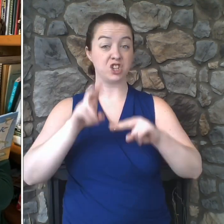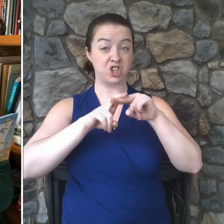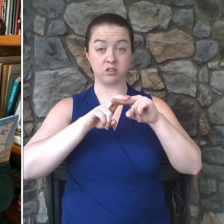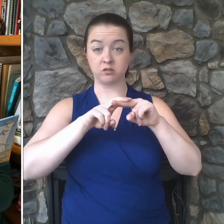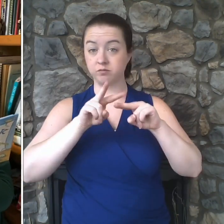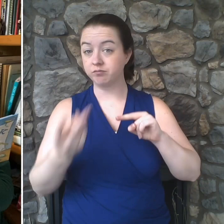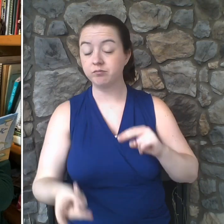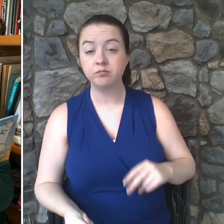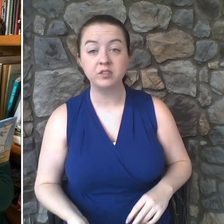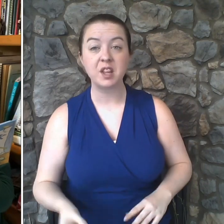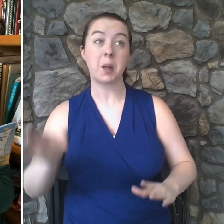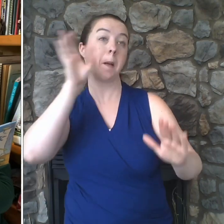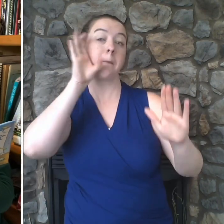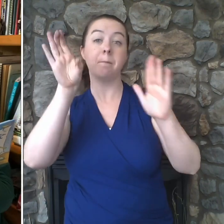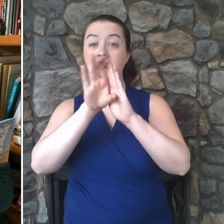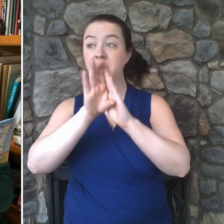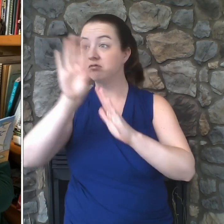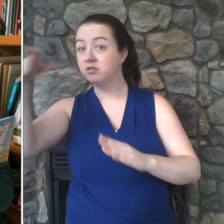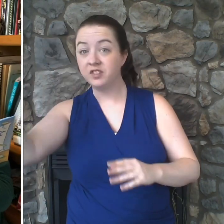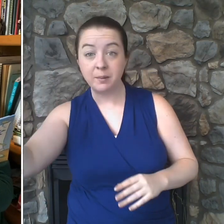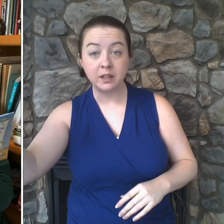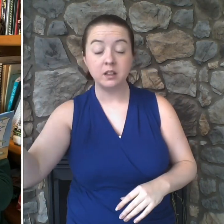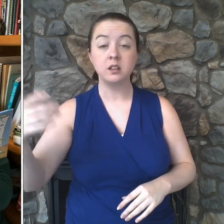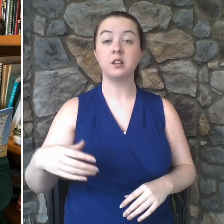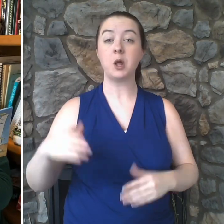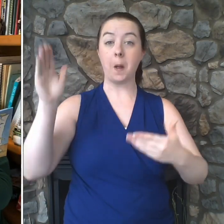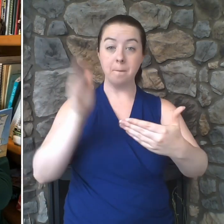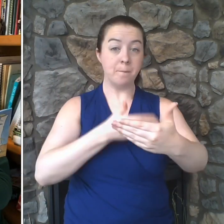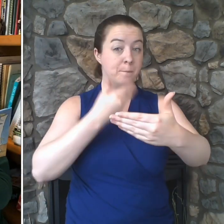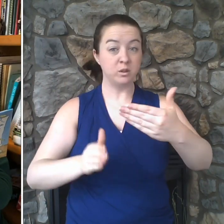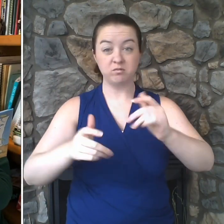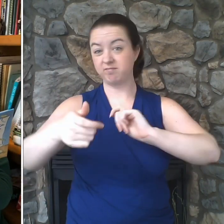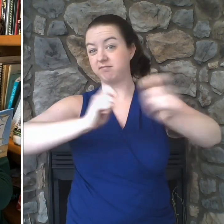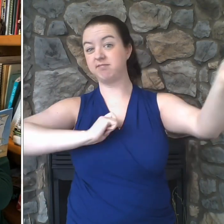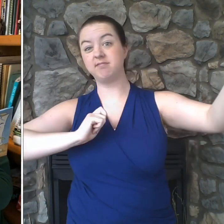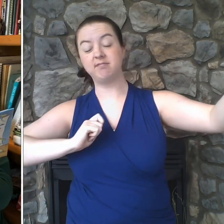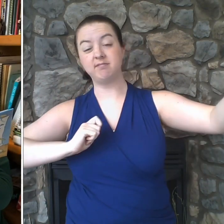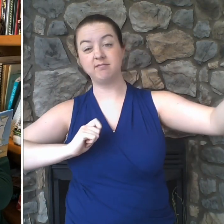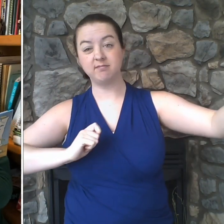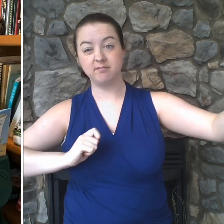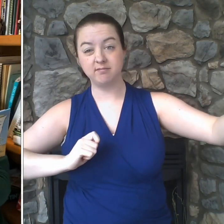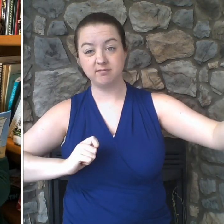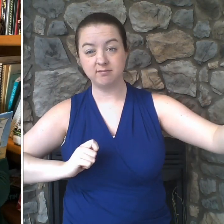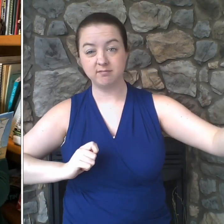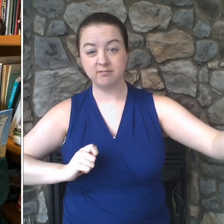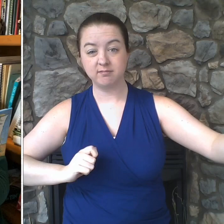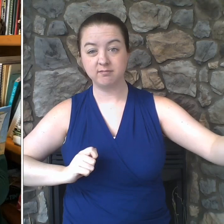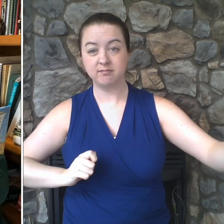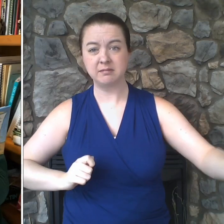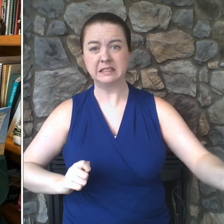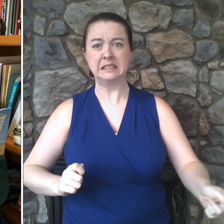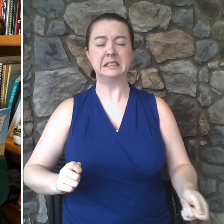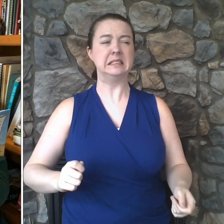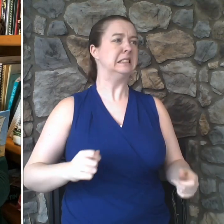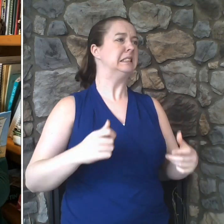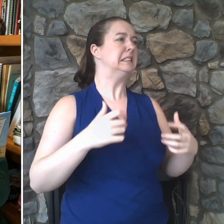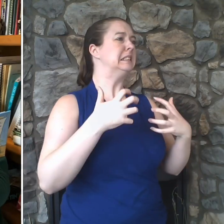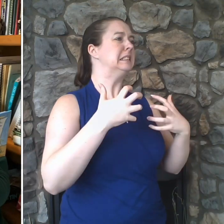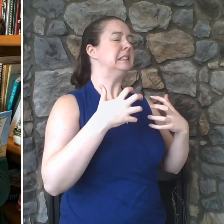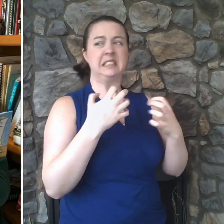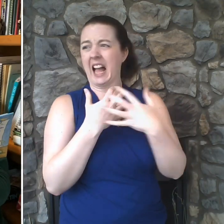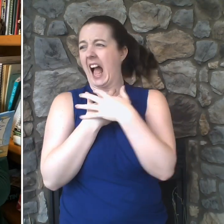Chairs tipped, pictures flipped, music ripped. Eek! Squeak